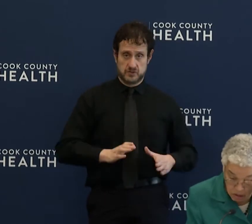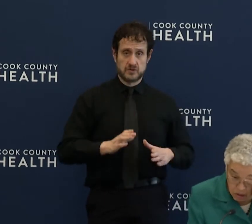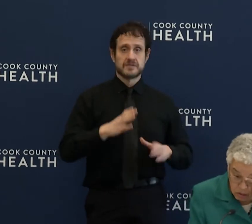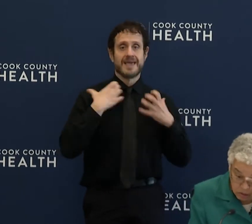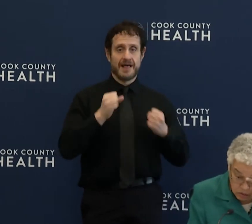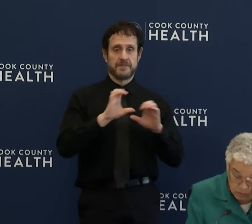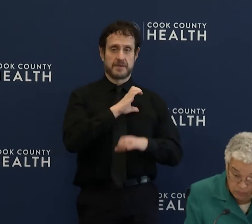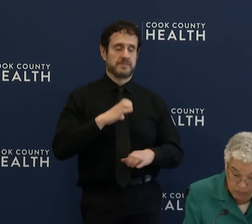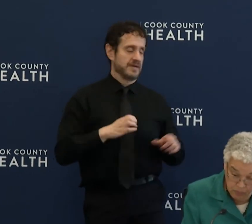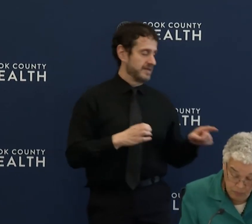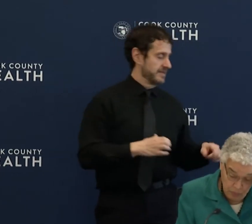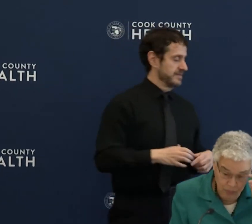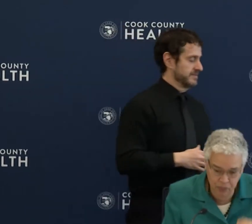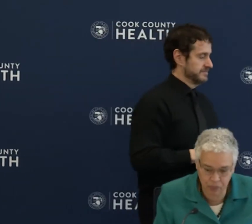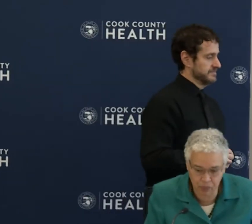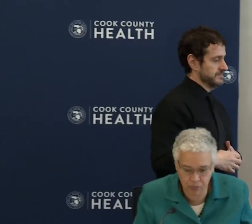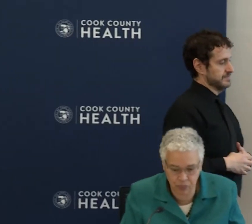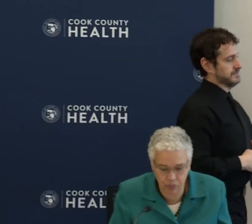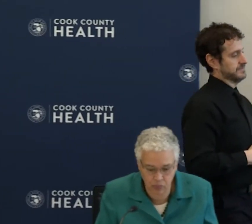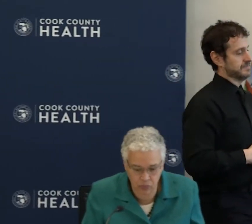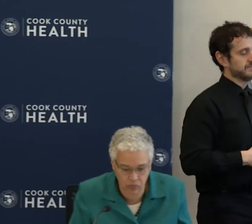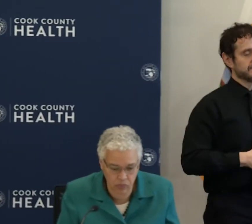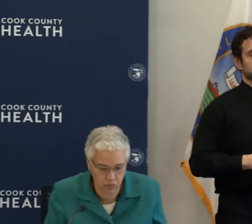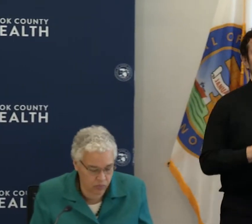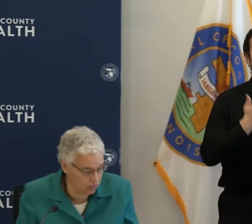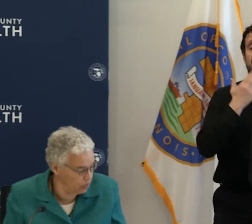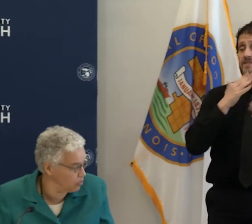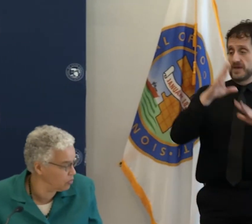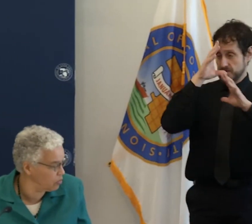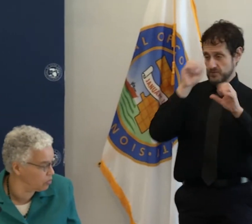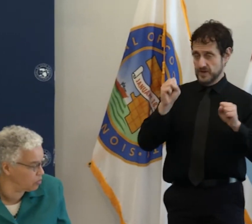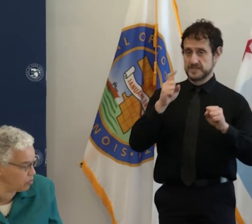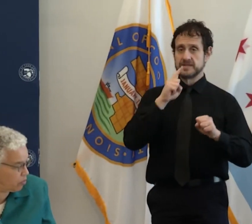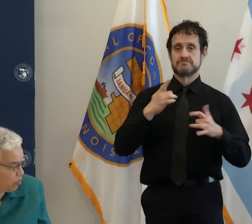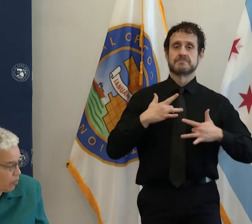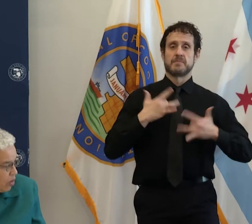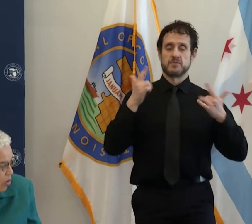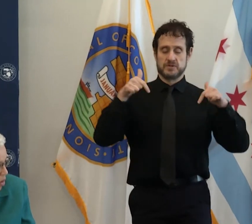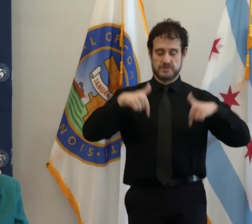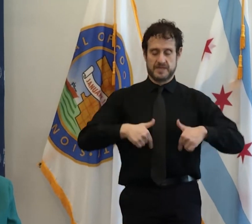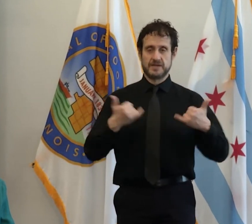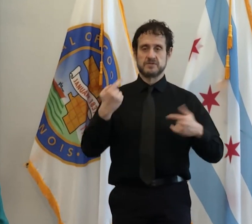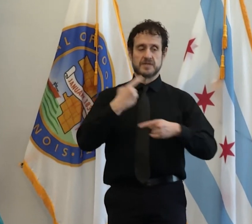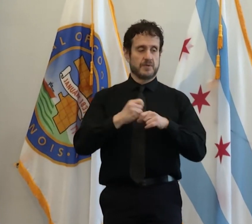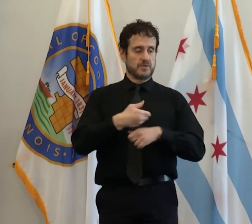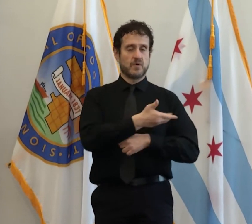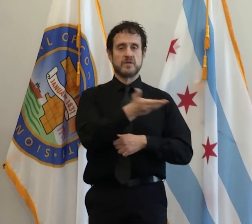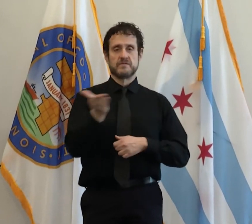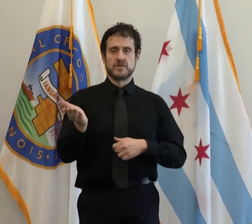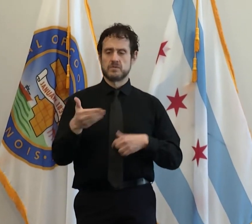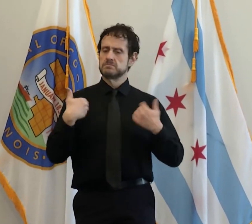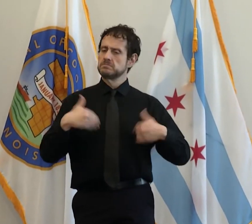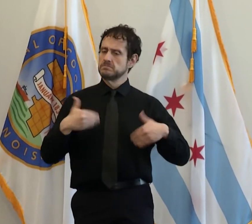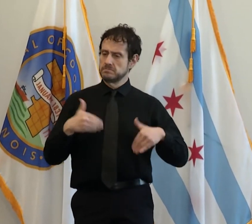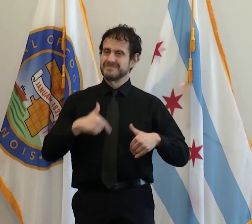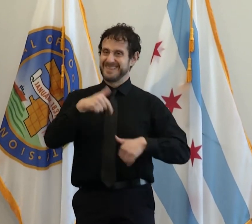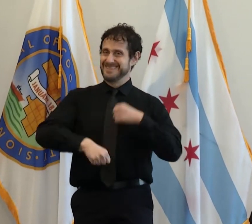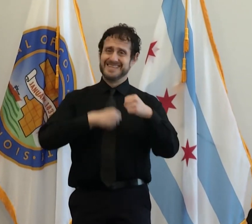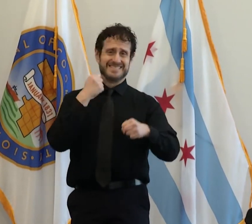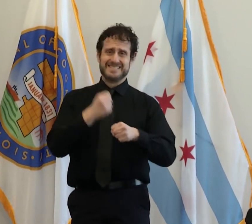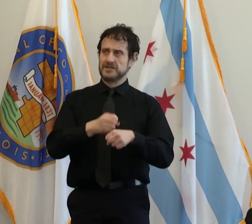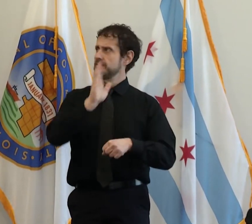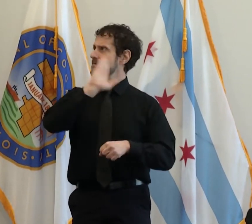It is certainly a delight to be here today with all of you all. Indeed, this is unprecedented times